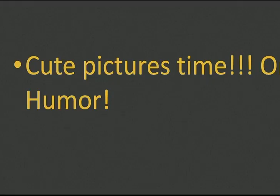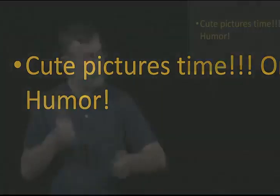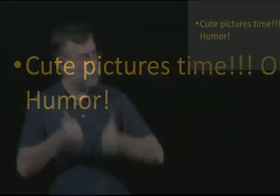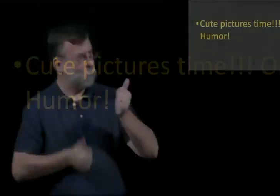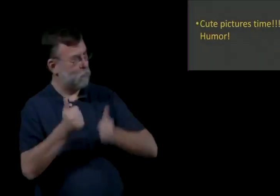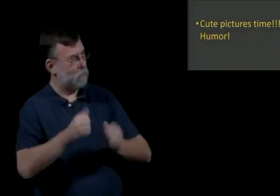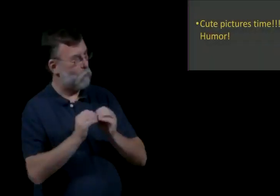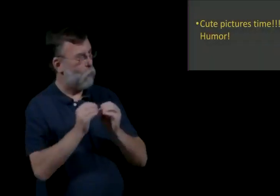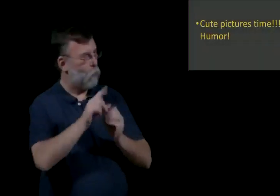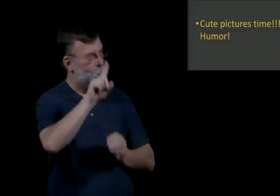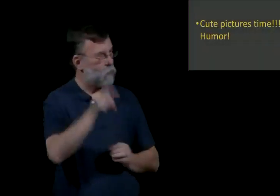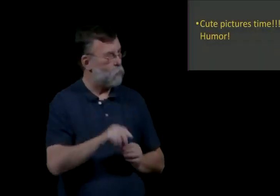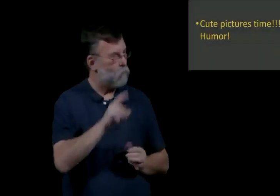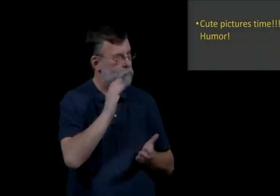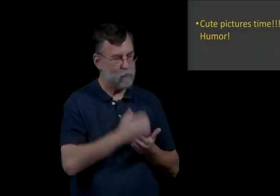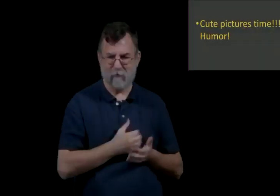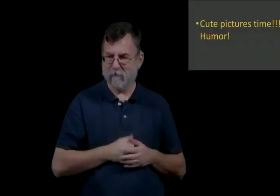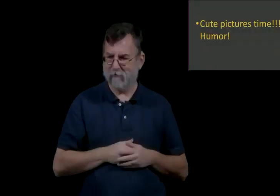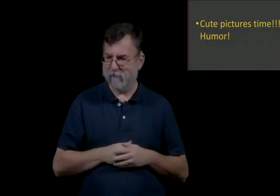in the audience, they love my cute pictures.